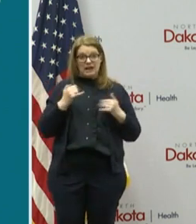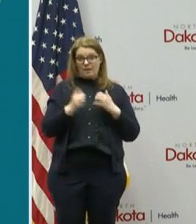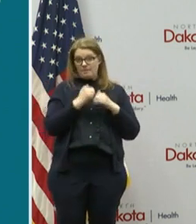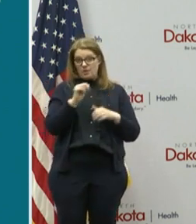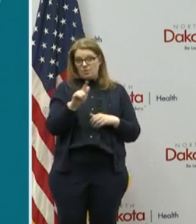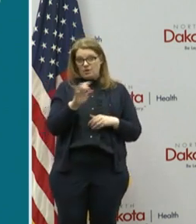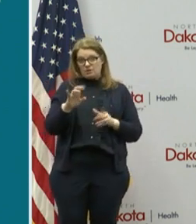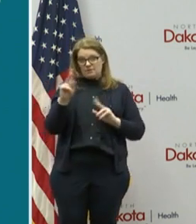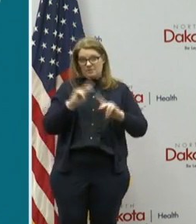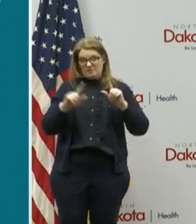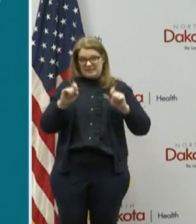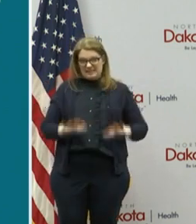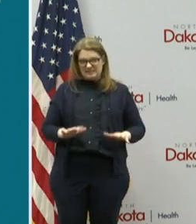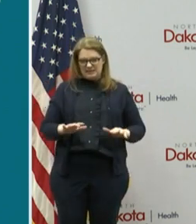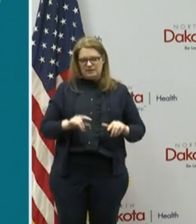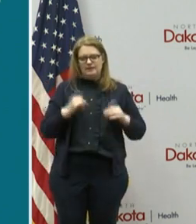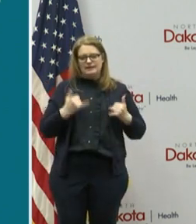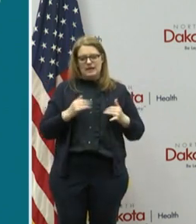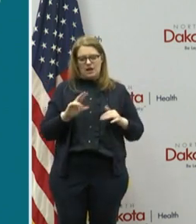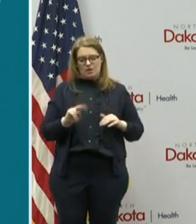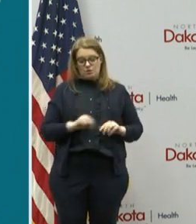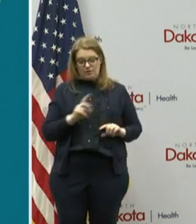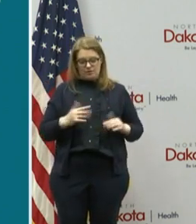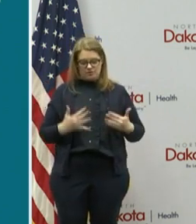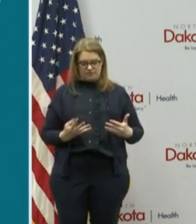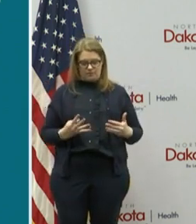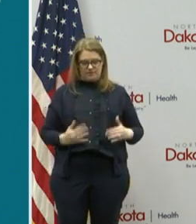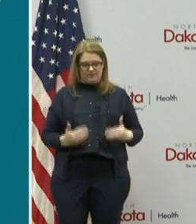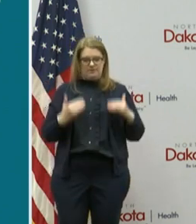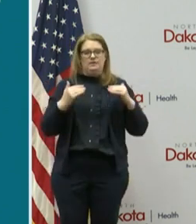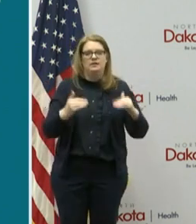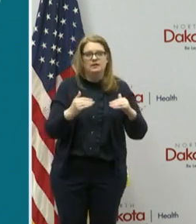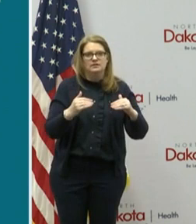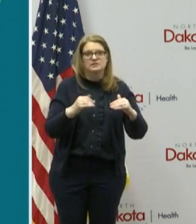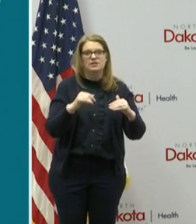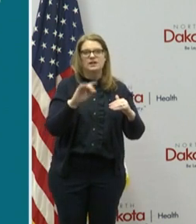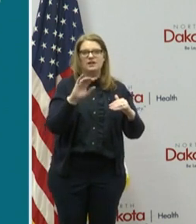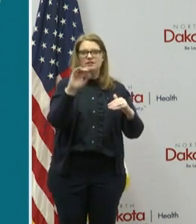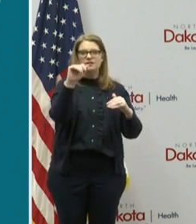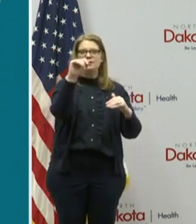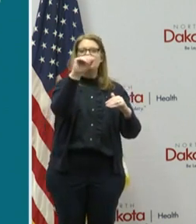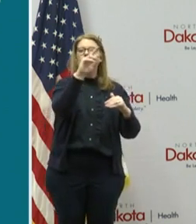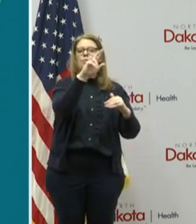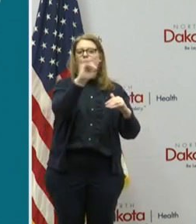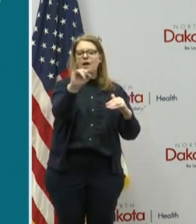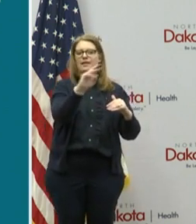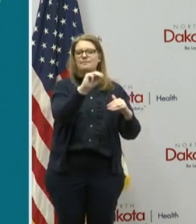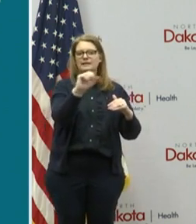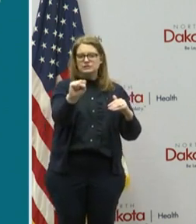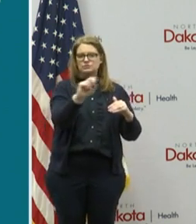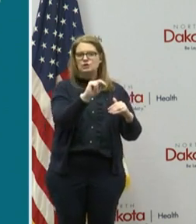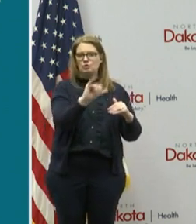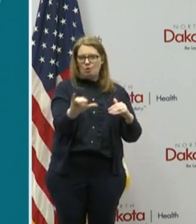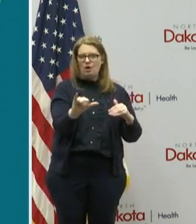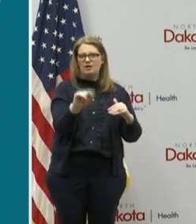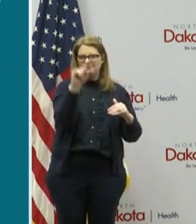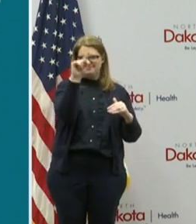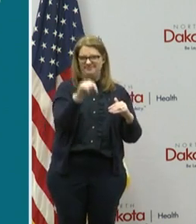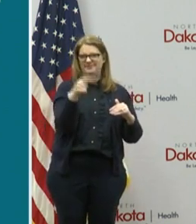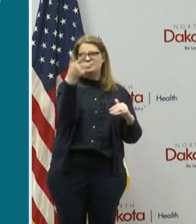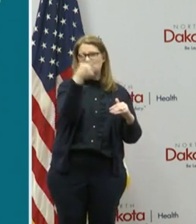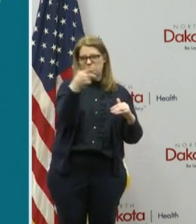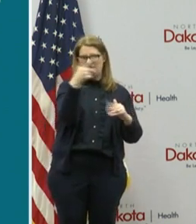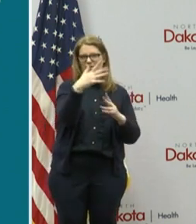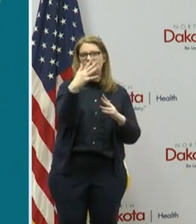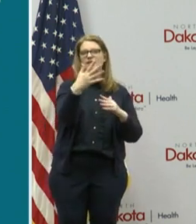capita testing. Only ahead of us now are Rhode Island, New York, and Massachusetts, which are 3 states that have been part of the epicenter